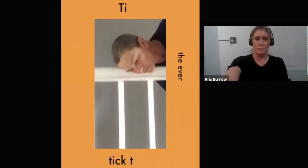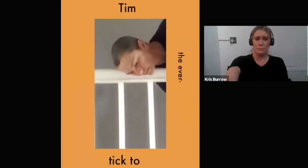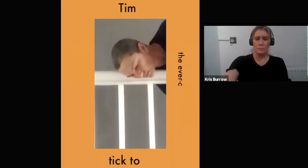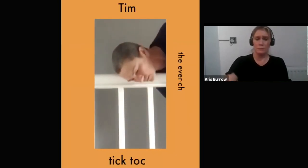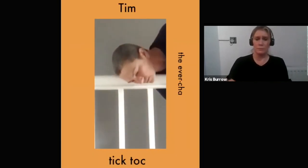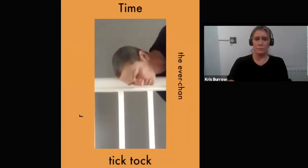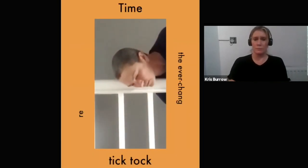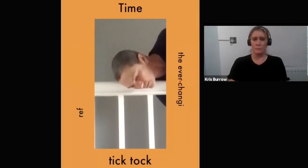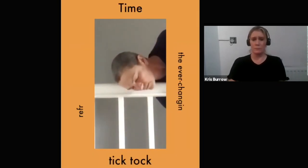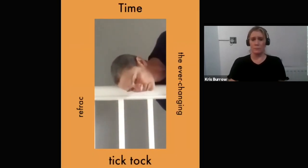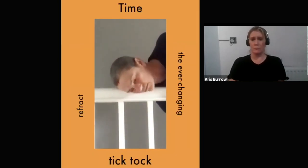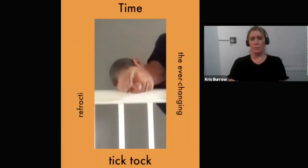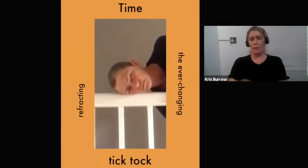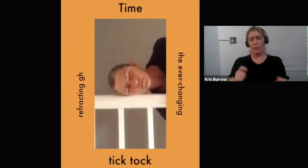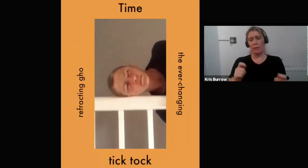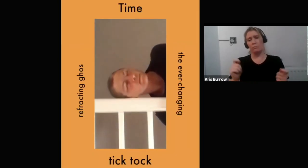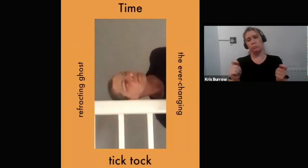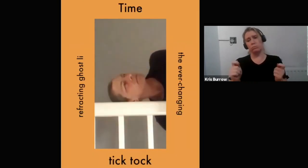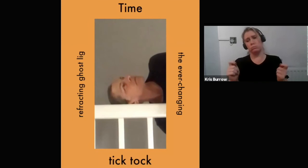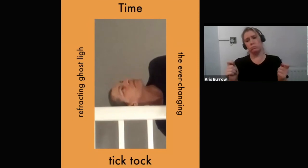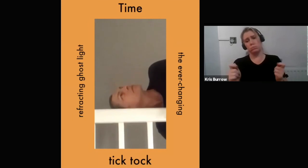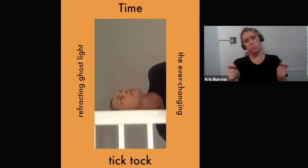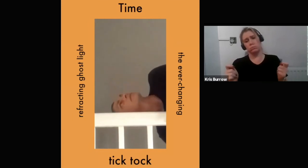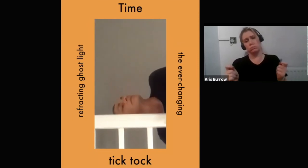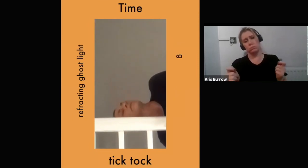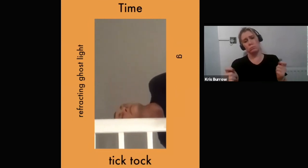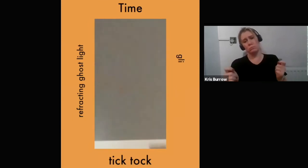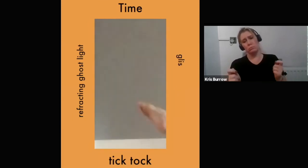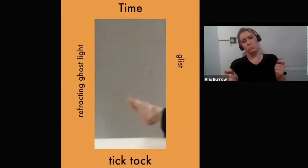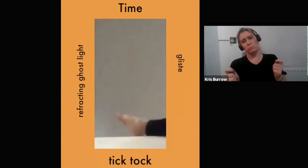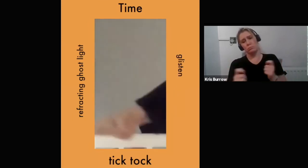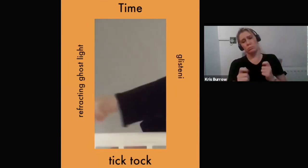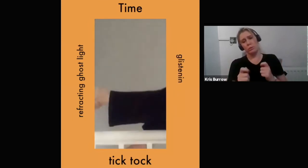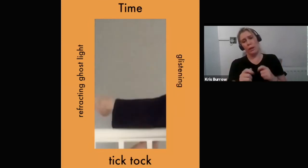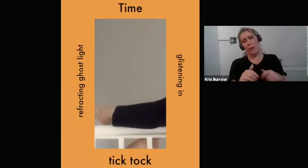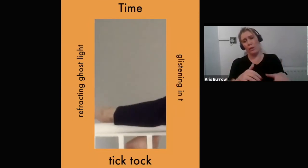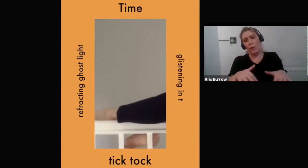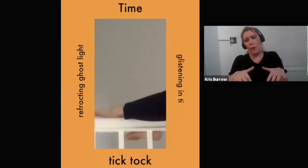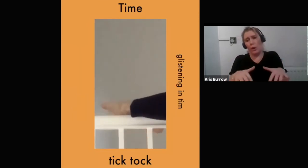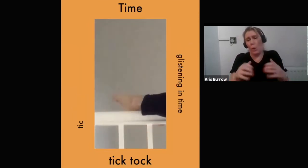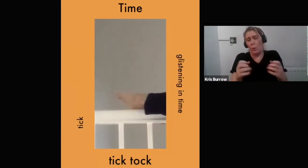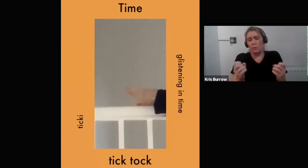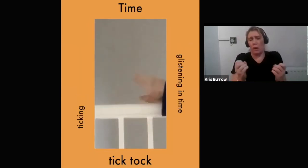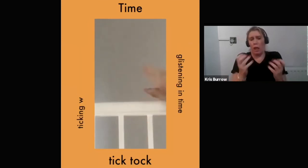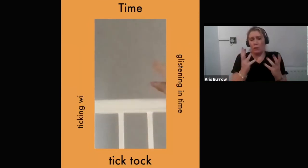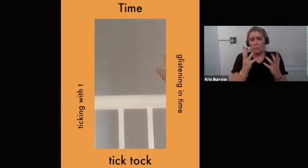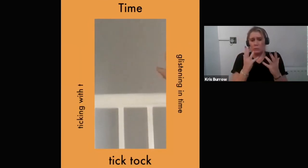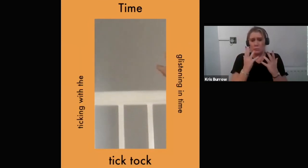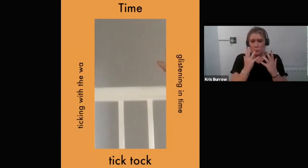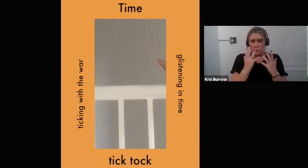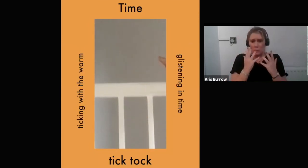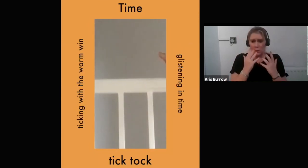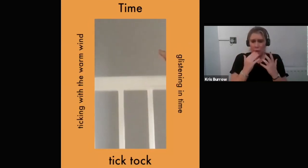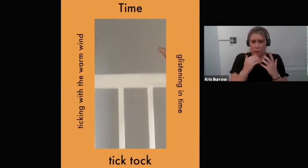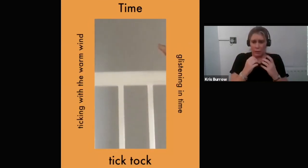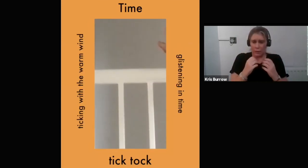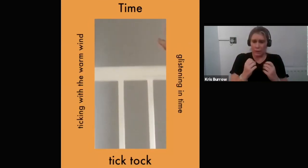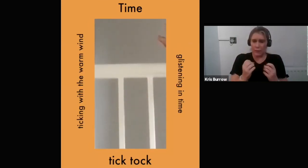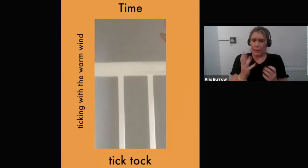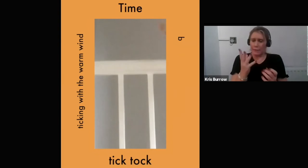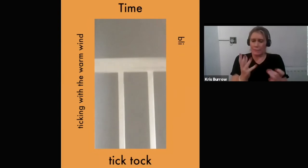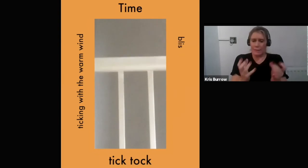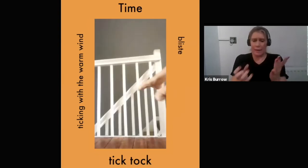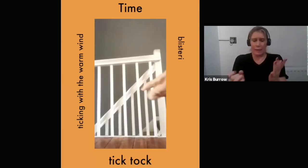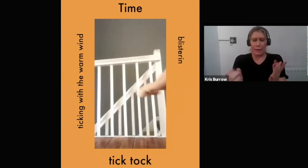The ever-changing, refracting ghost light, glistening in time, ticking with the warm